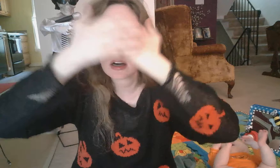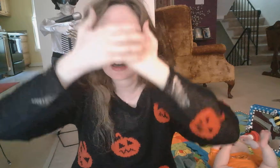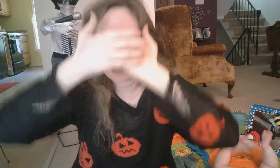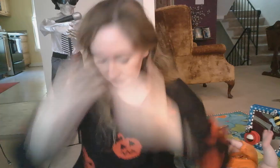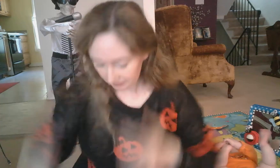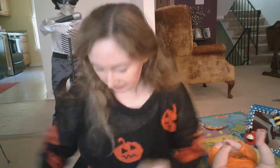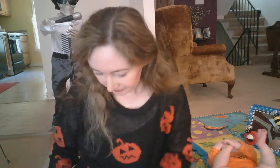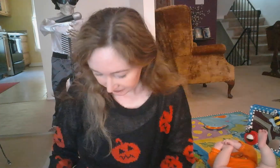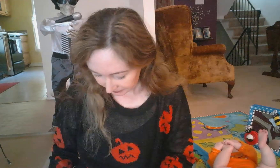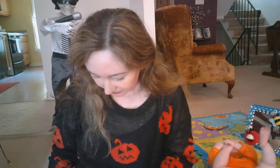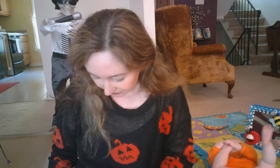dark.